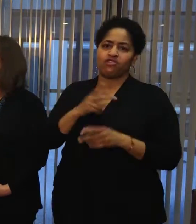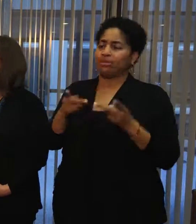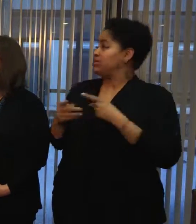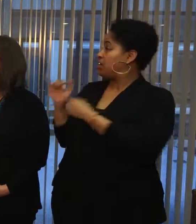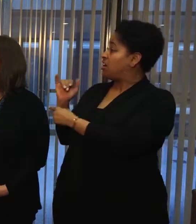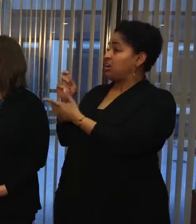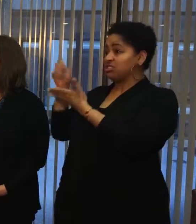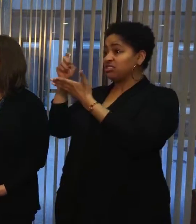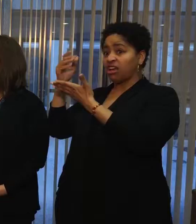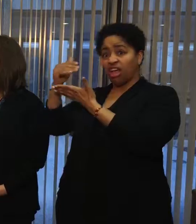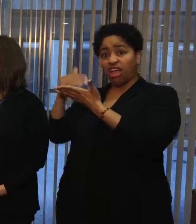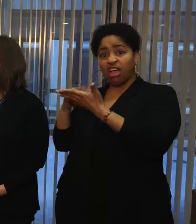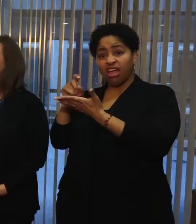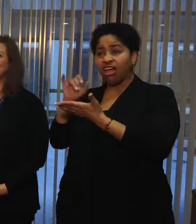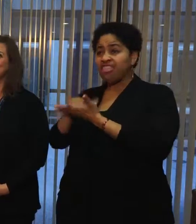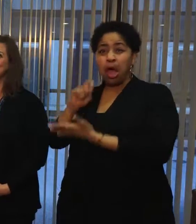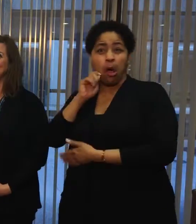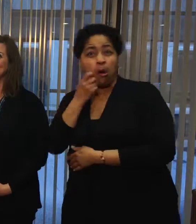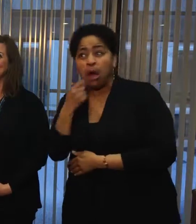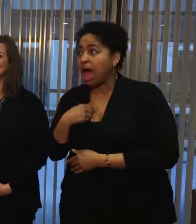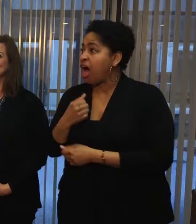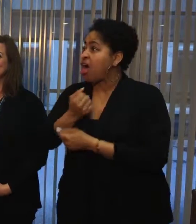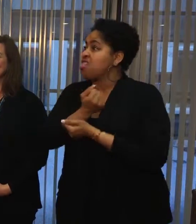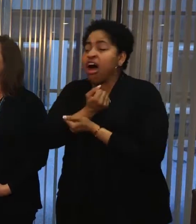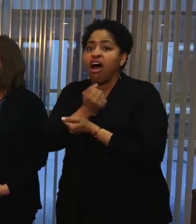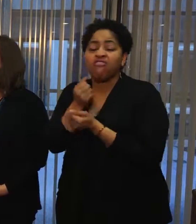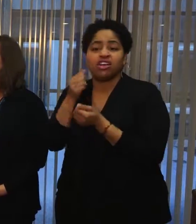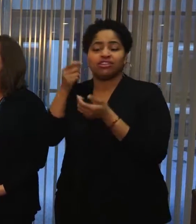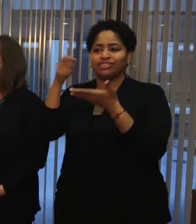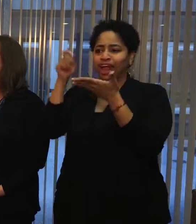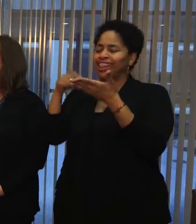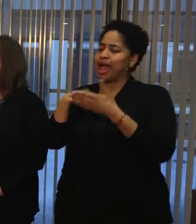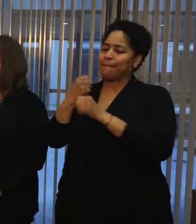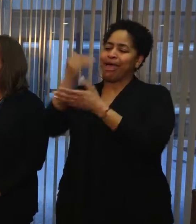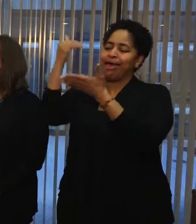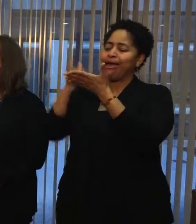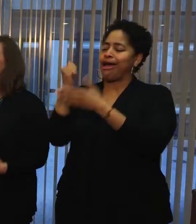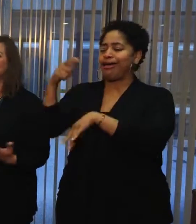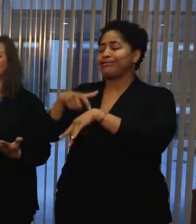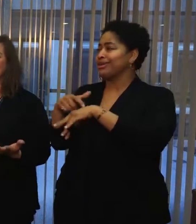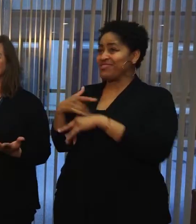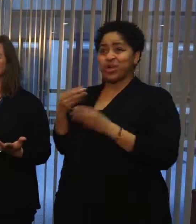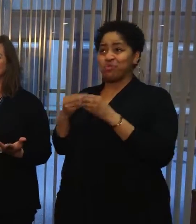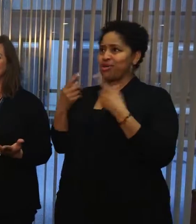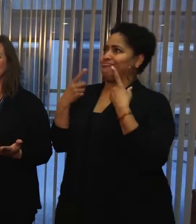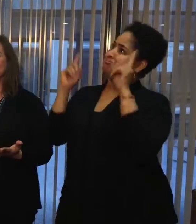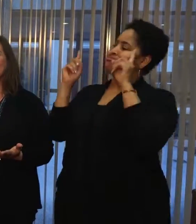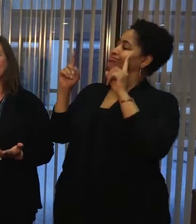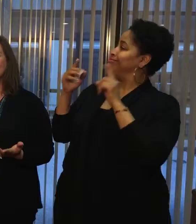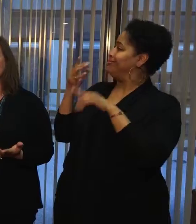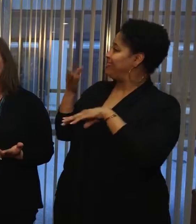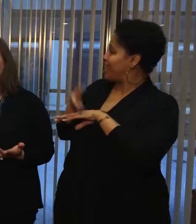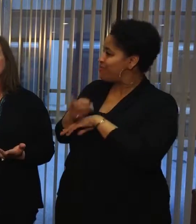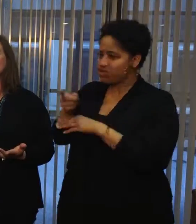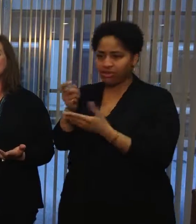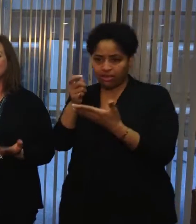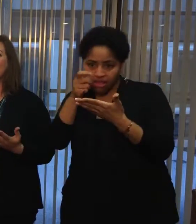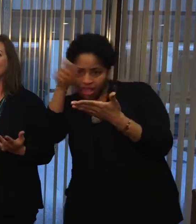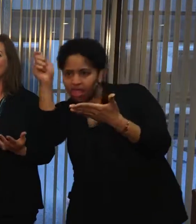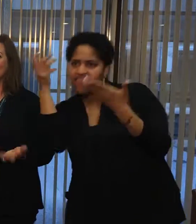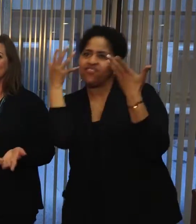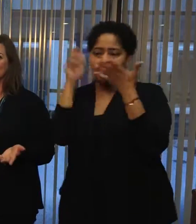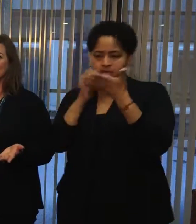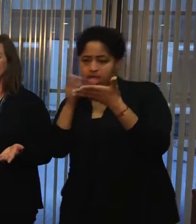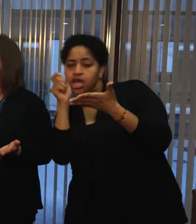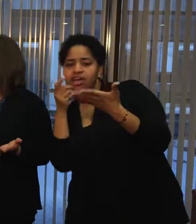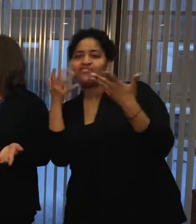a checklist. Yeah, that's cool. I love checklists. I make lists all the time, and don't you feel more accomplished when you can cross things